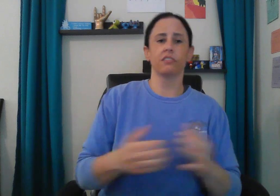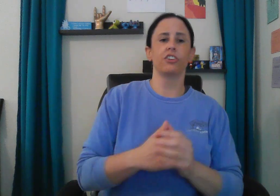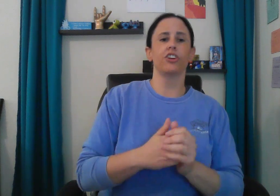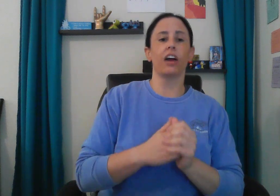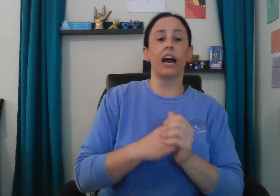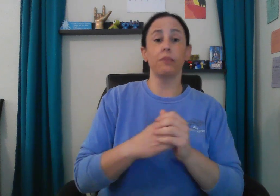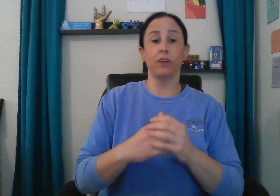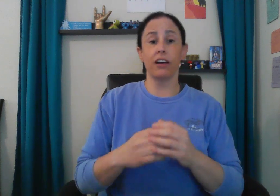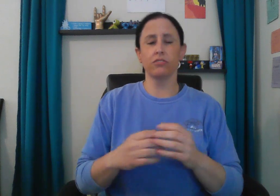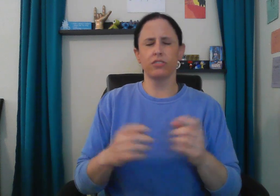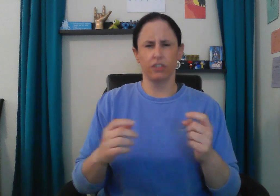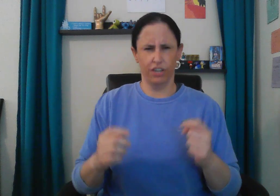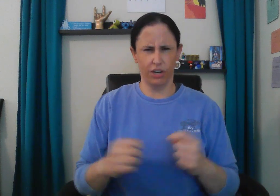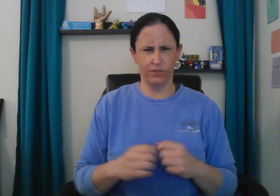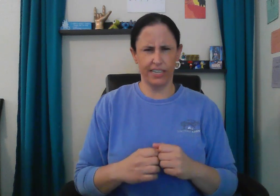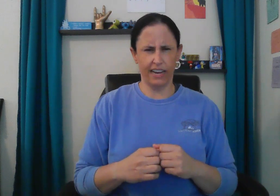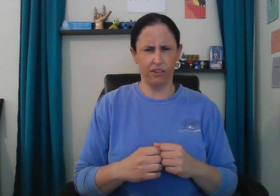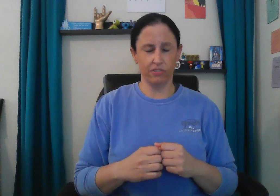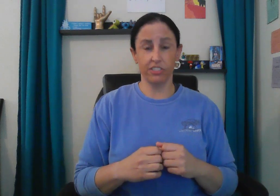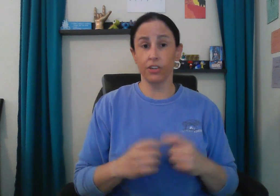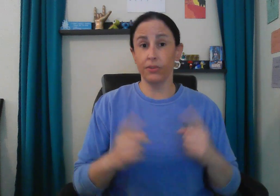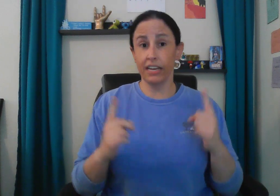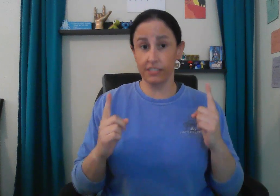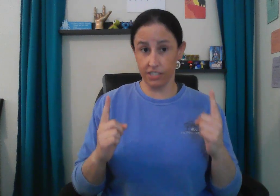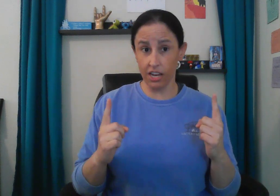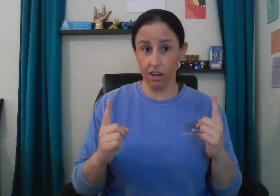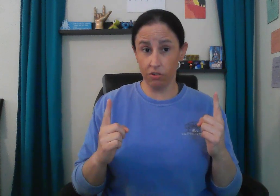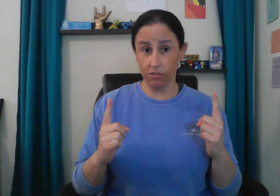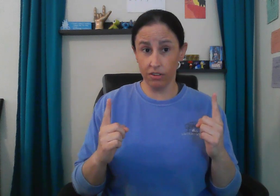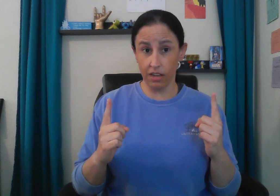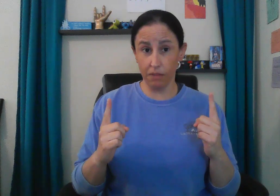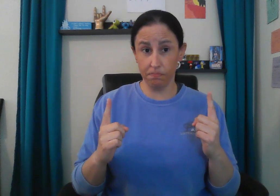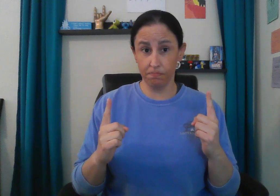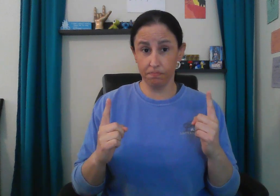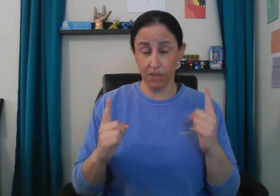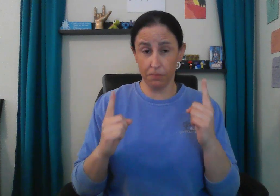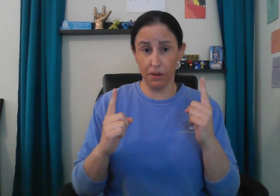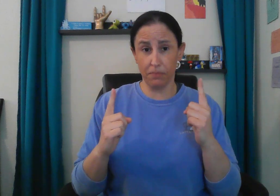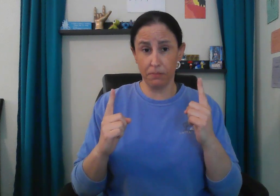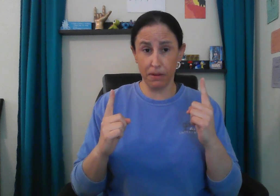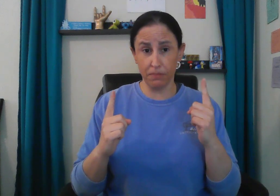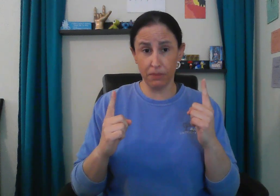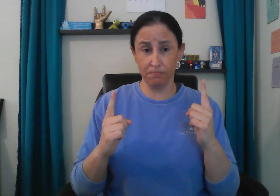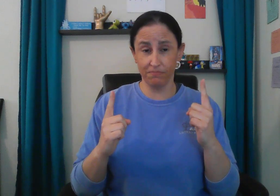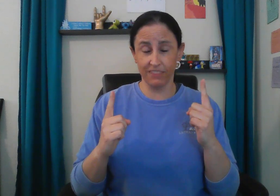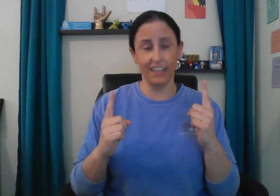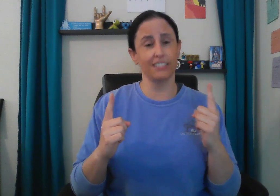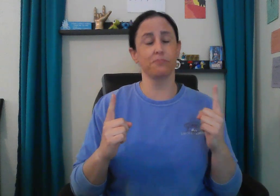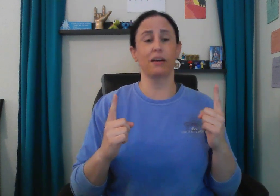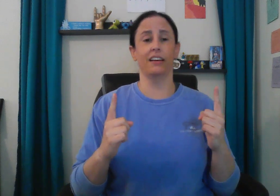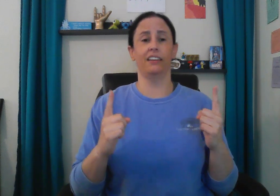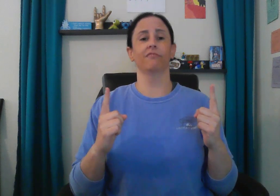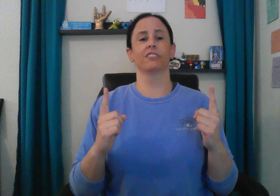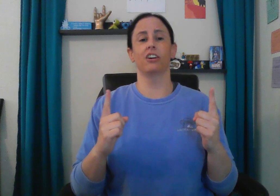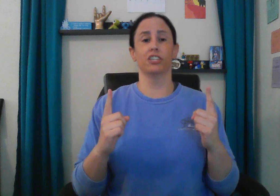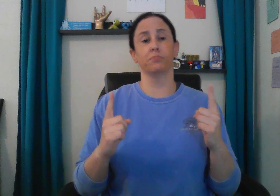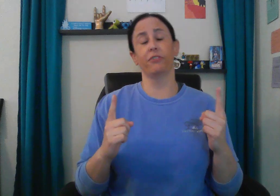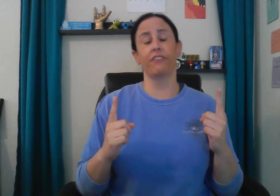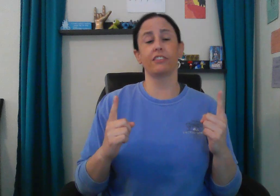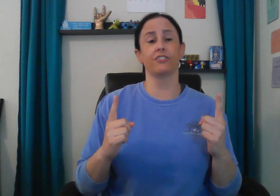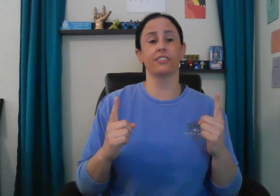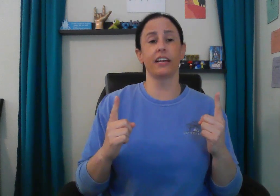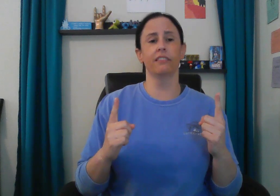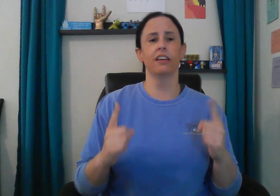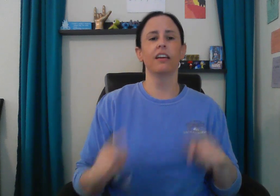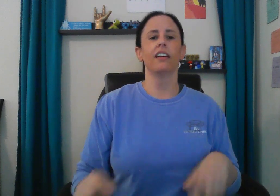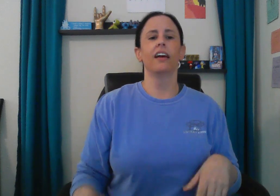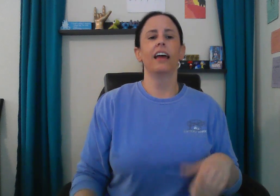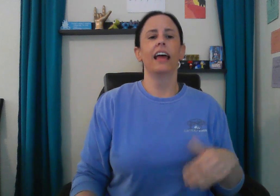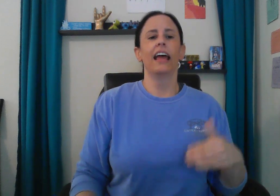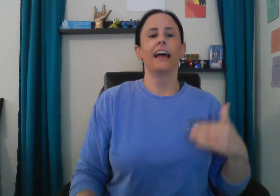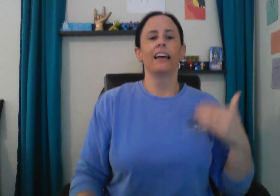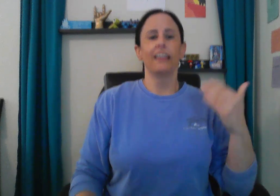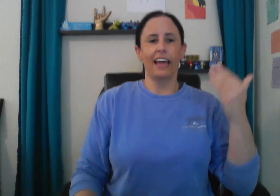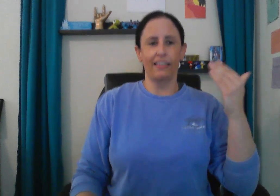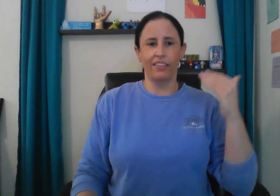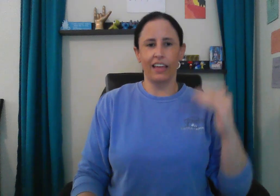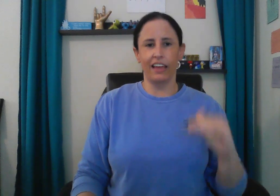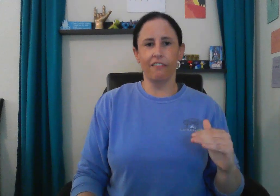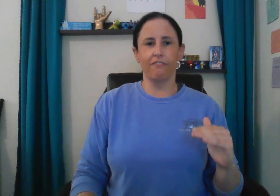your eyebrows go down. So yes, no, up, up, up, up, up, up, as my college professor said. And then